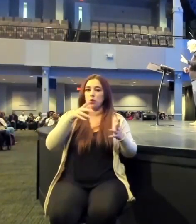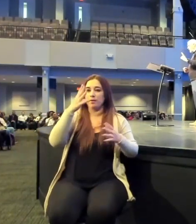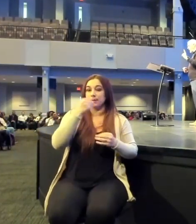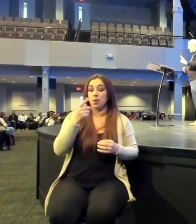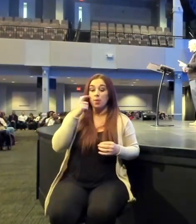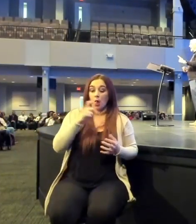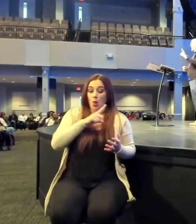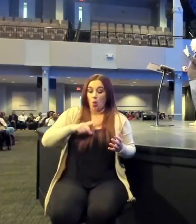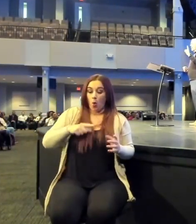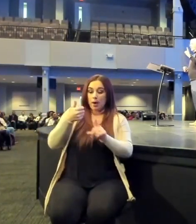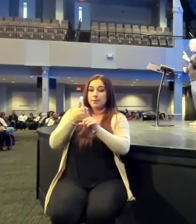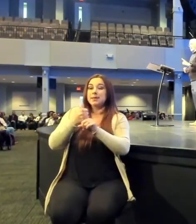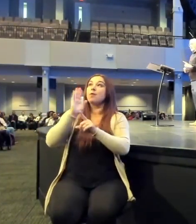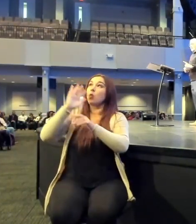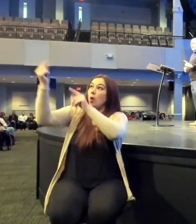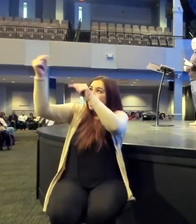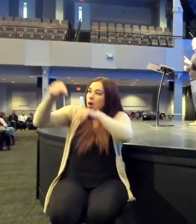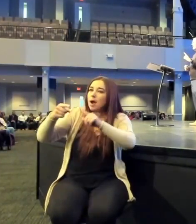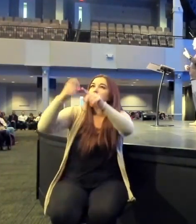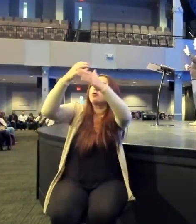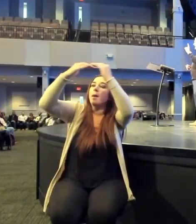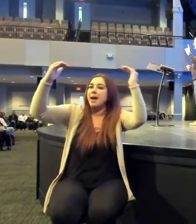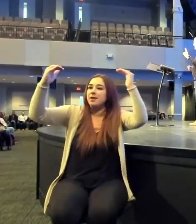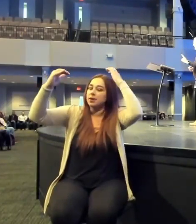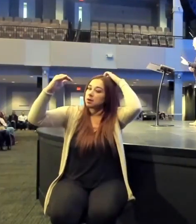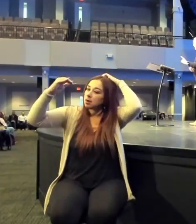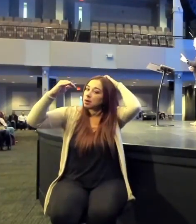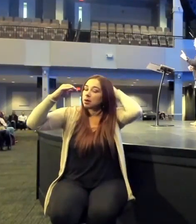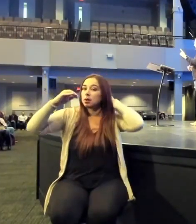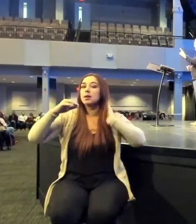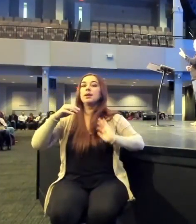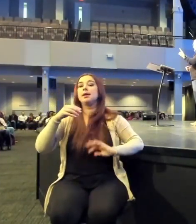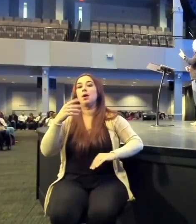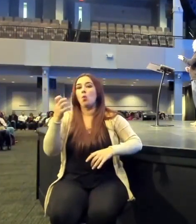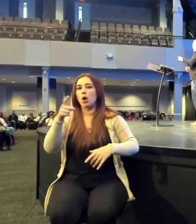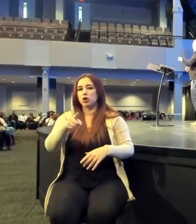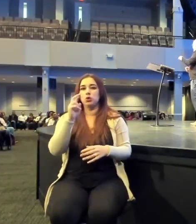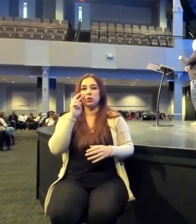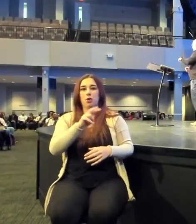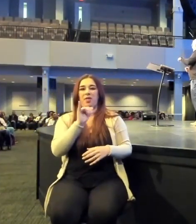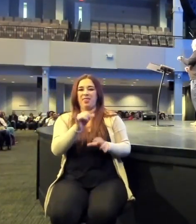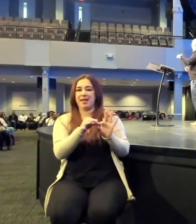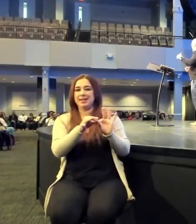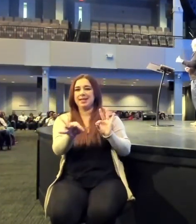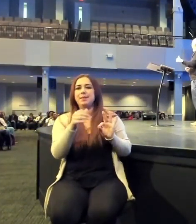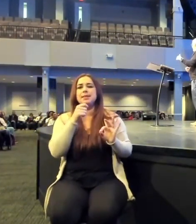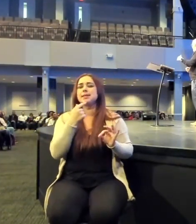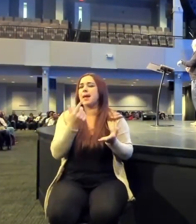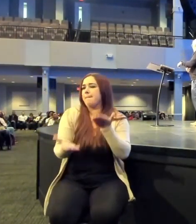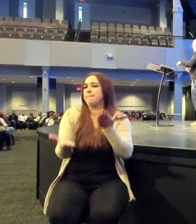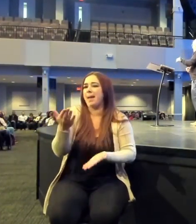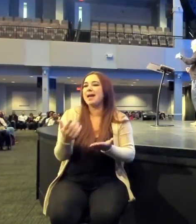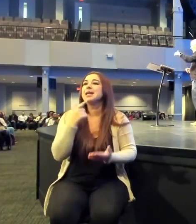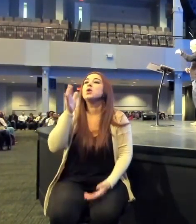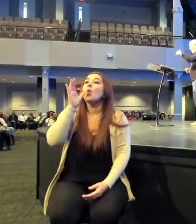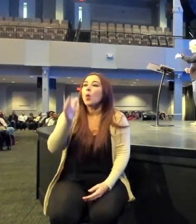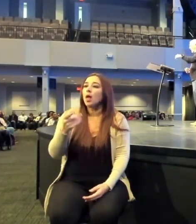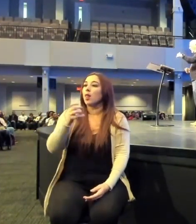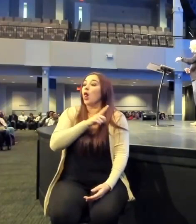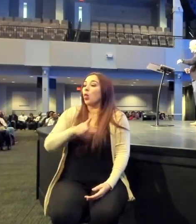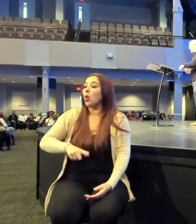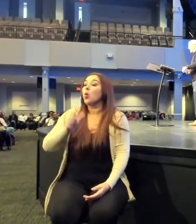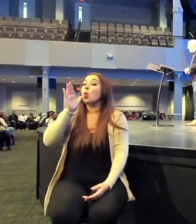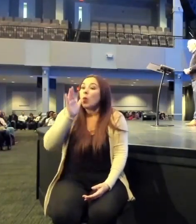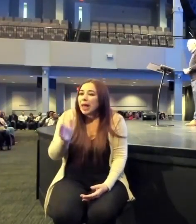himself will come down from heaven. Please notice that statement. It's not a statement of might, it's a statement of will. The Lord